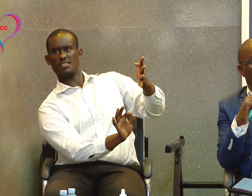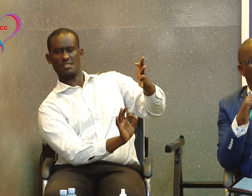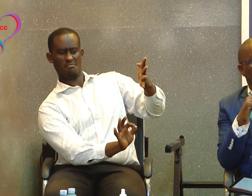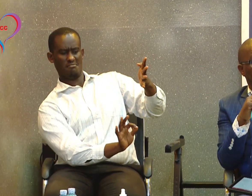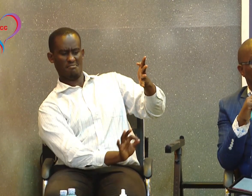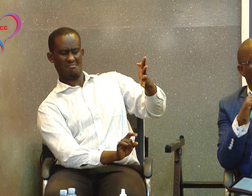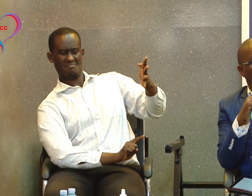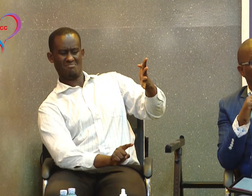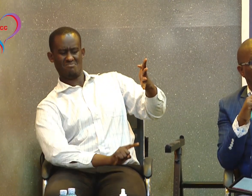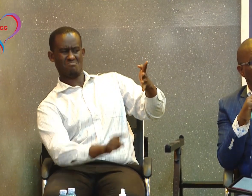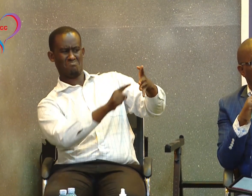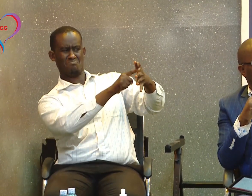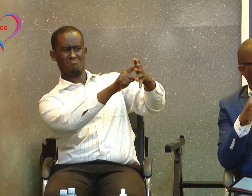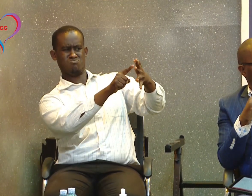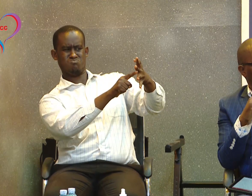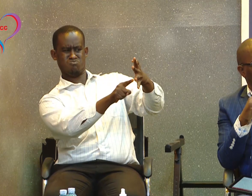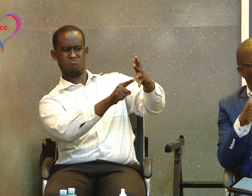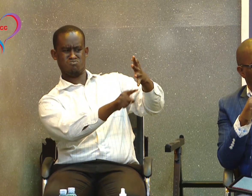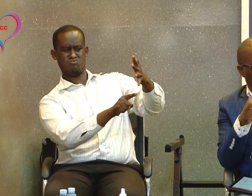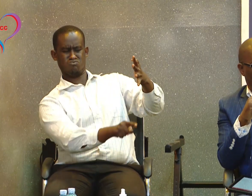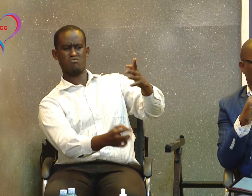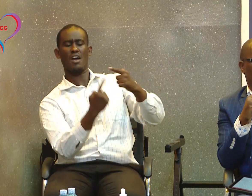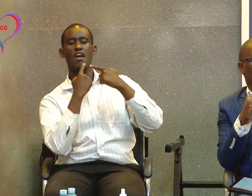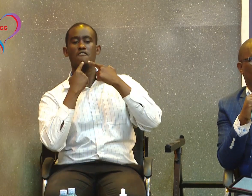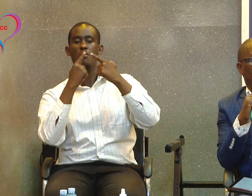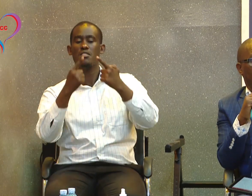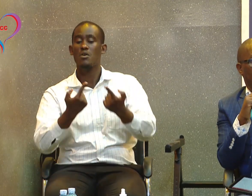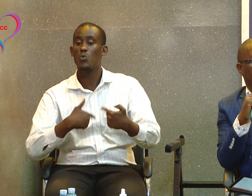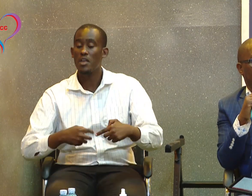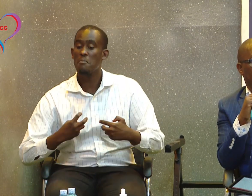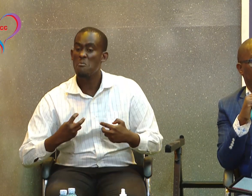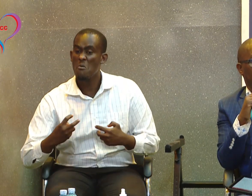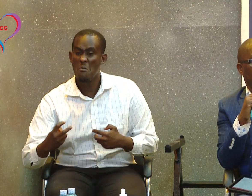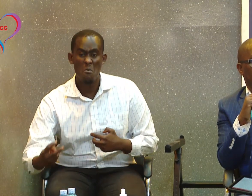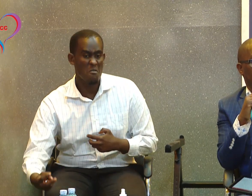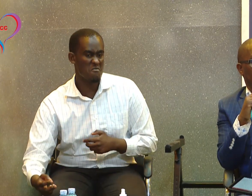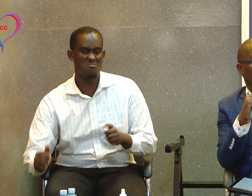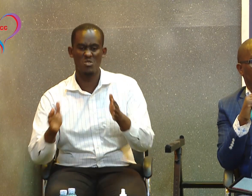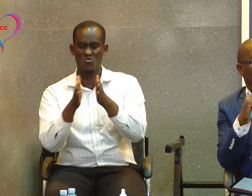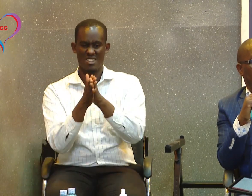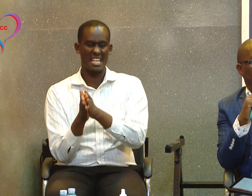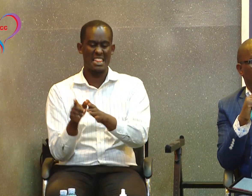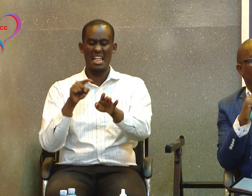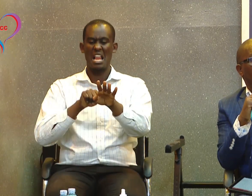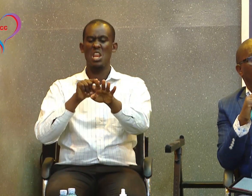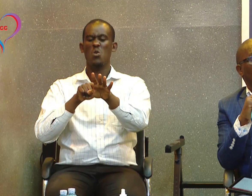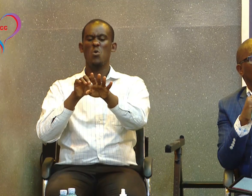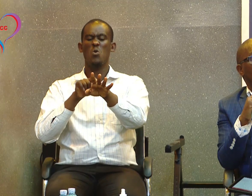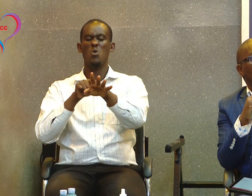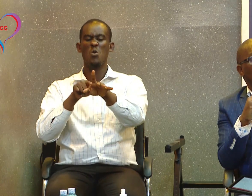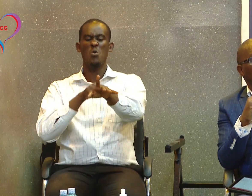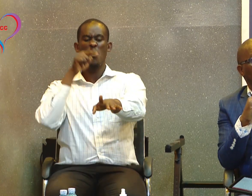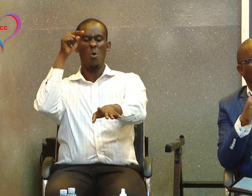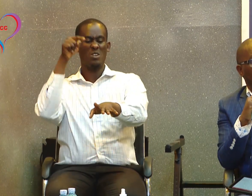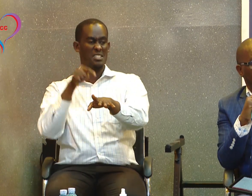abantu. And telling them that we have moved together so long. N'okubagamba nti no bannange tubadde ffenna ebbanga ddene. And we have moved